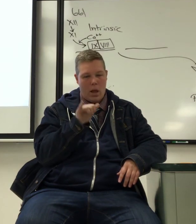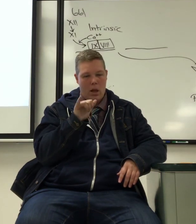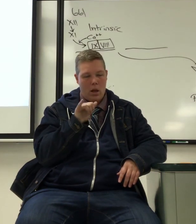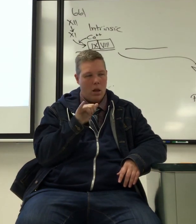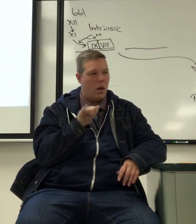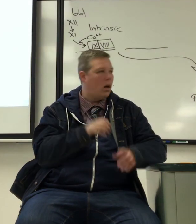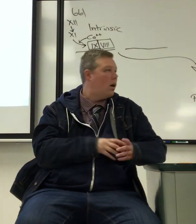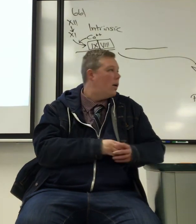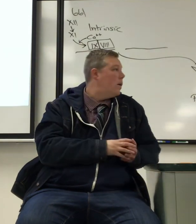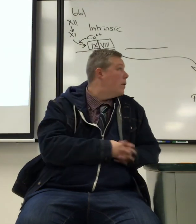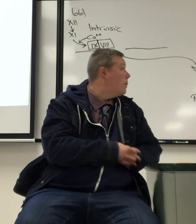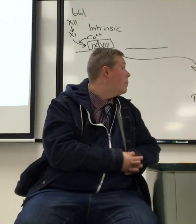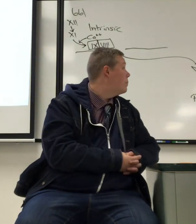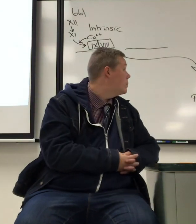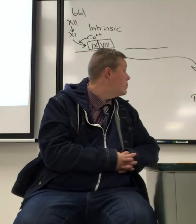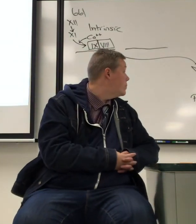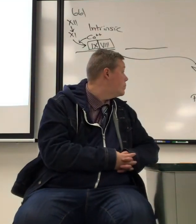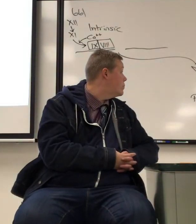prothrombinase.